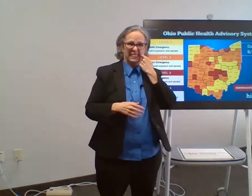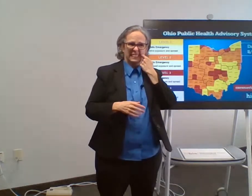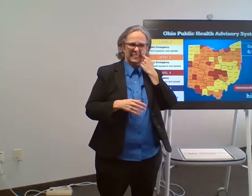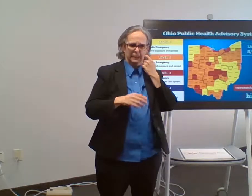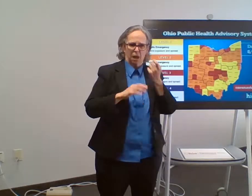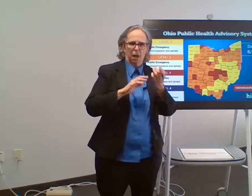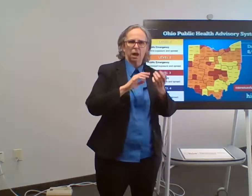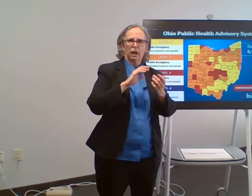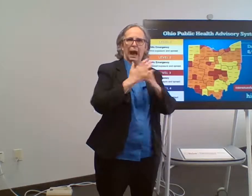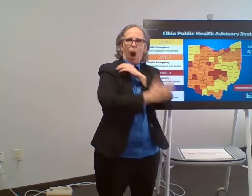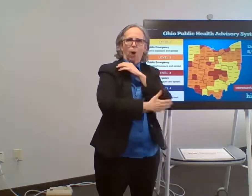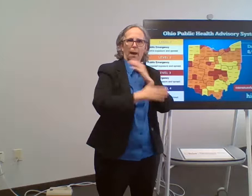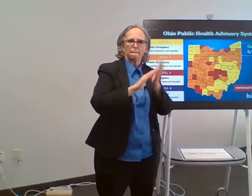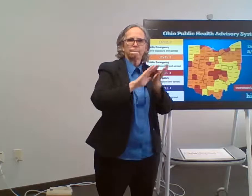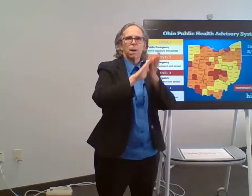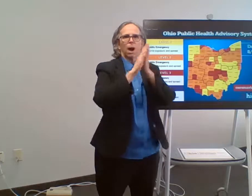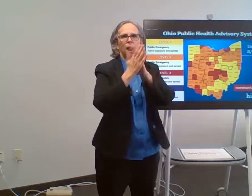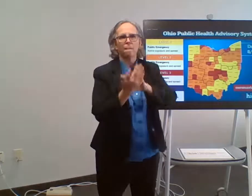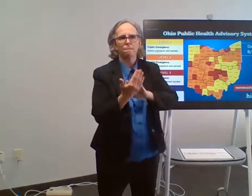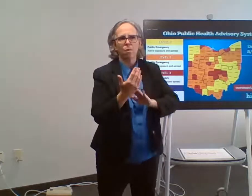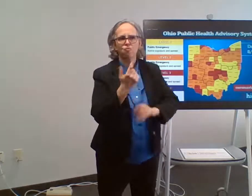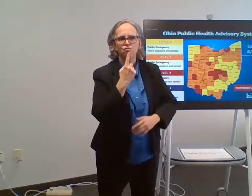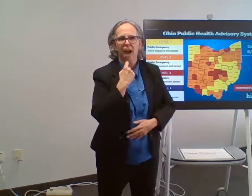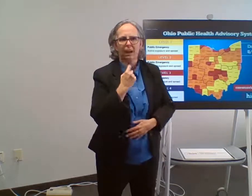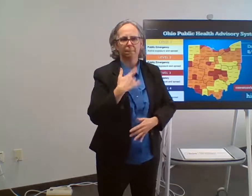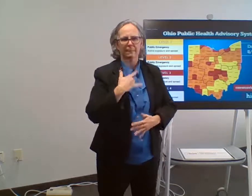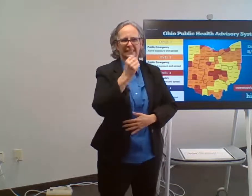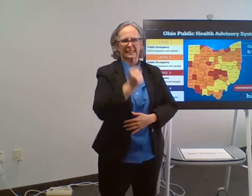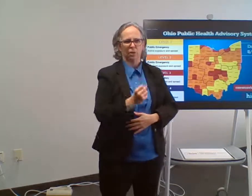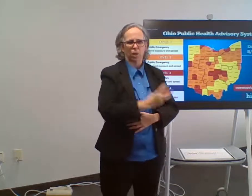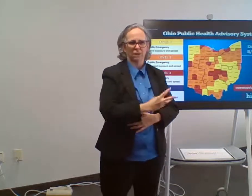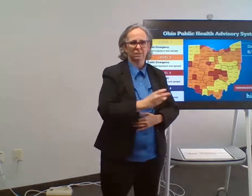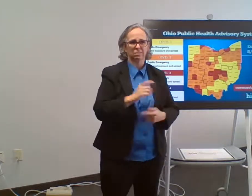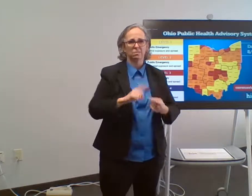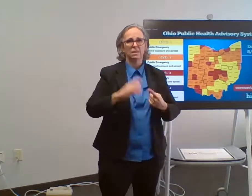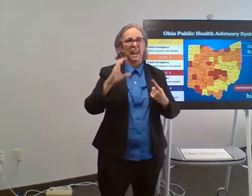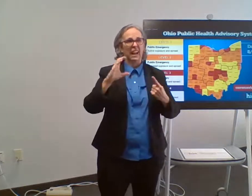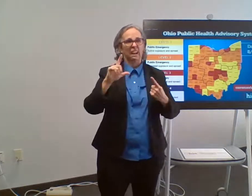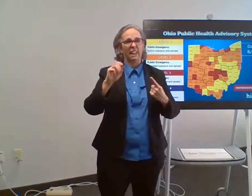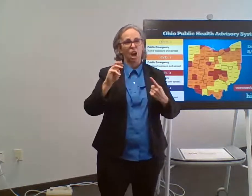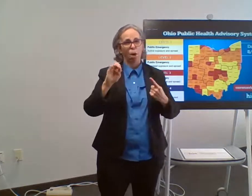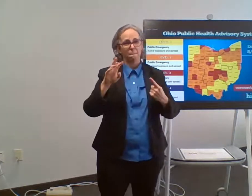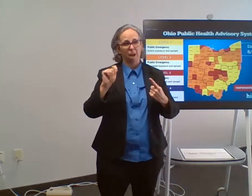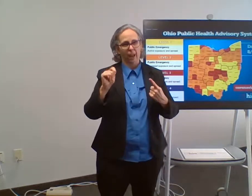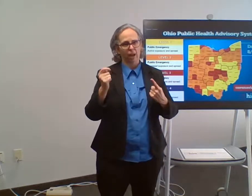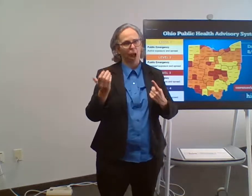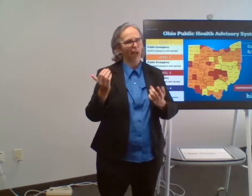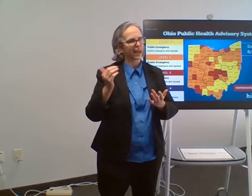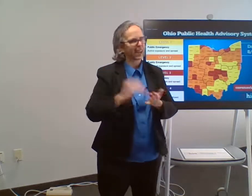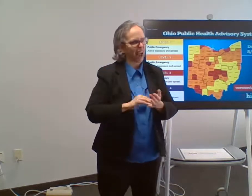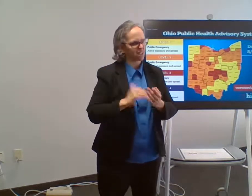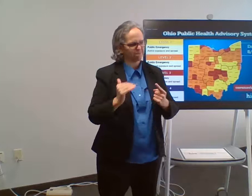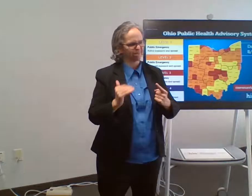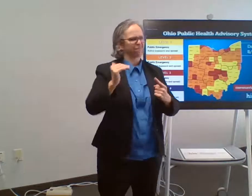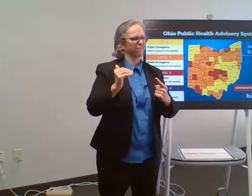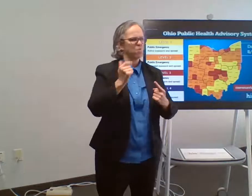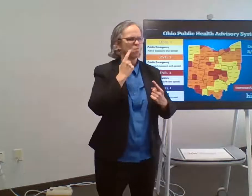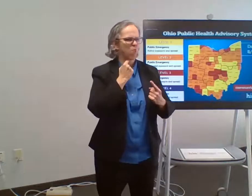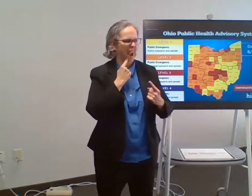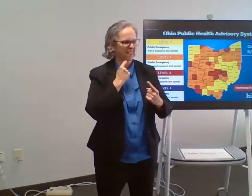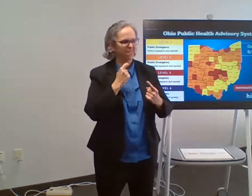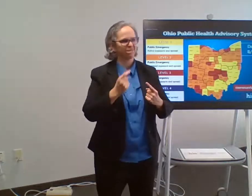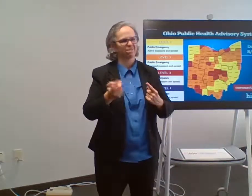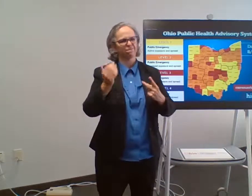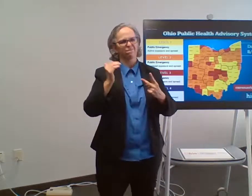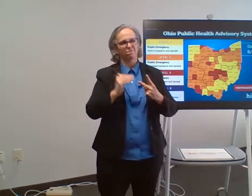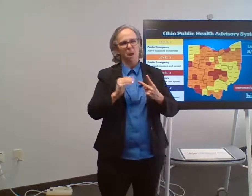2 of them are in Southwest Ohio. Claremont County, again, they've at one time been red. They're now red again. Brown